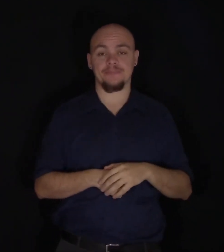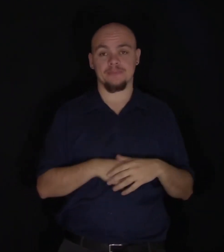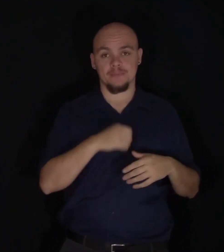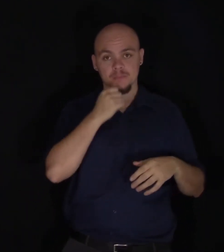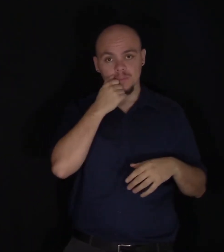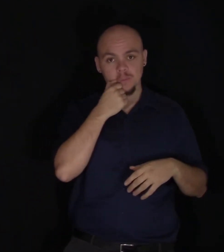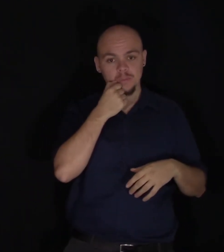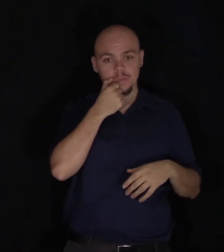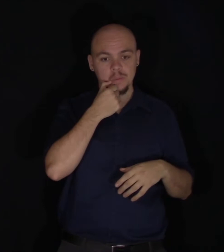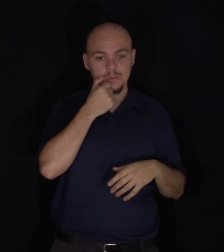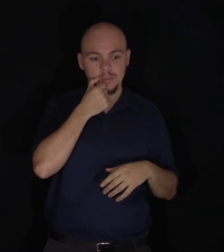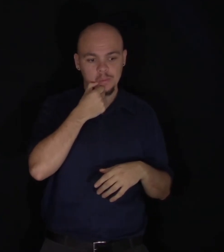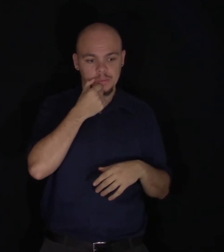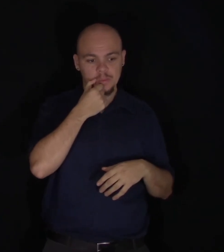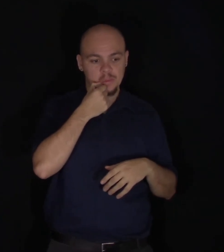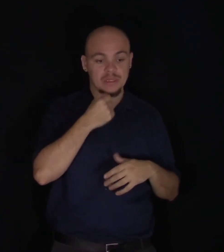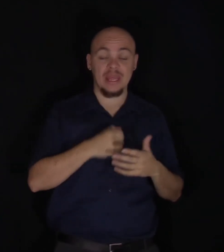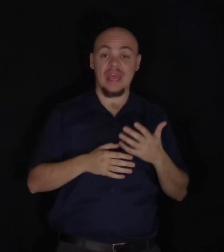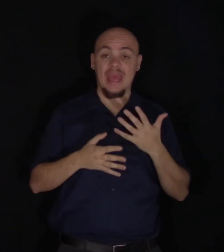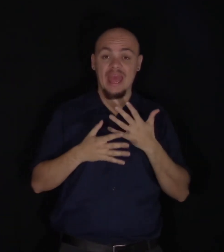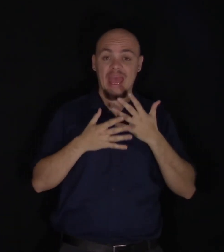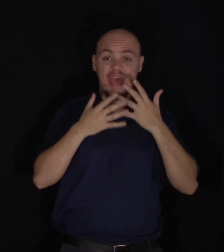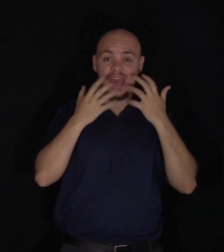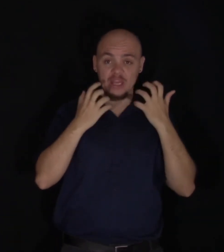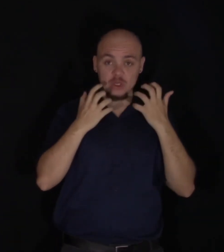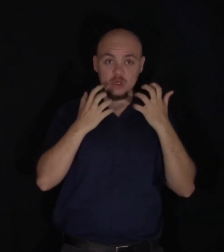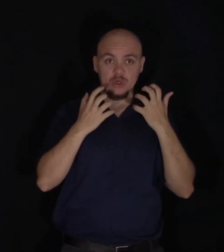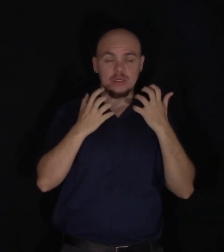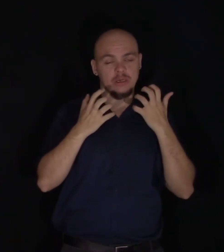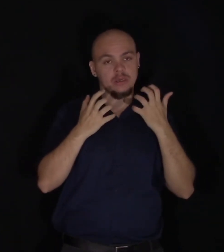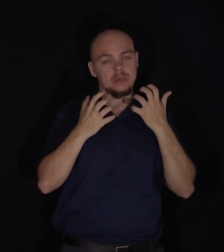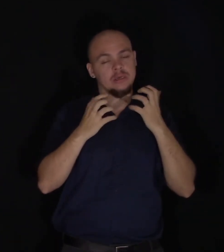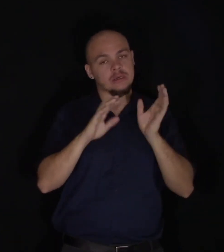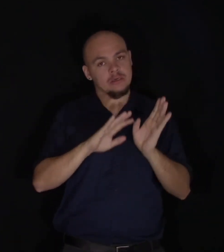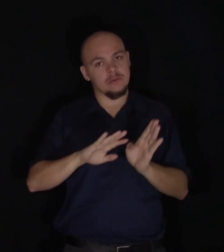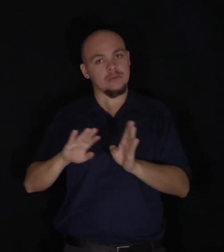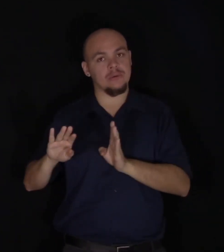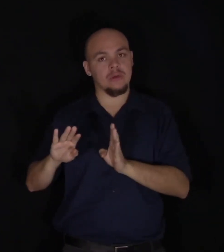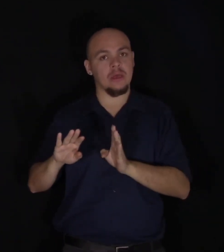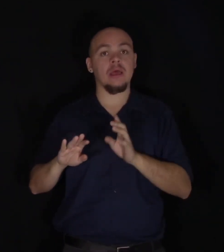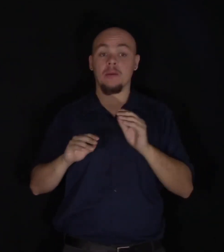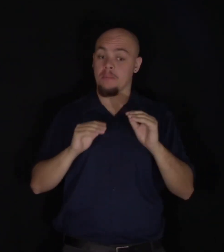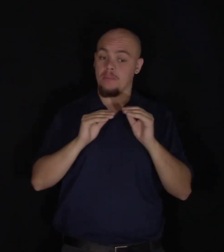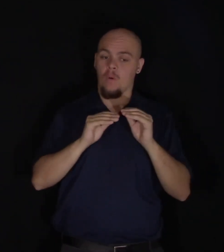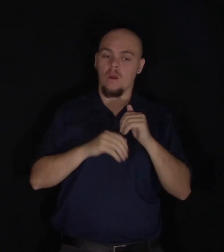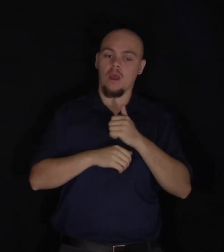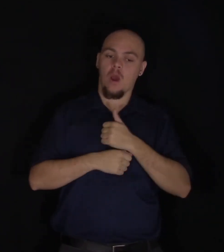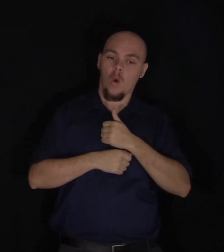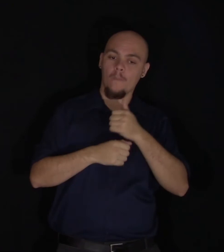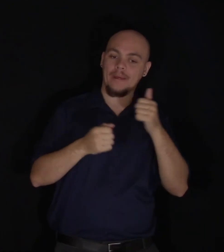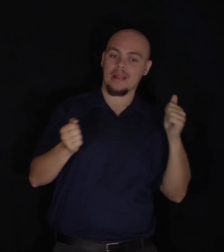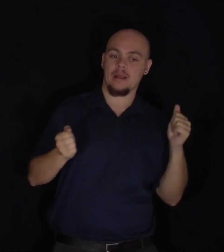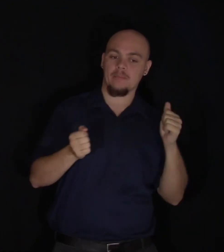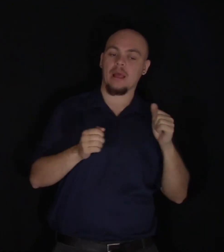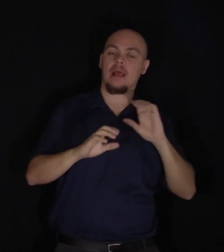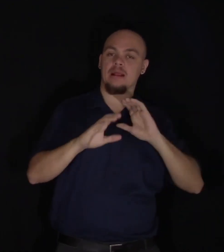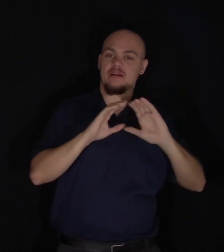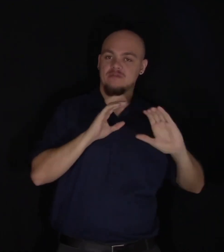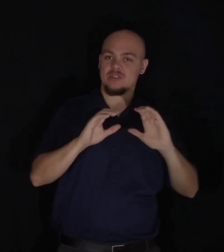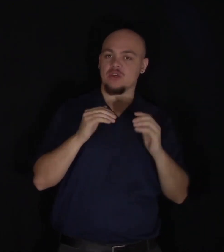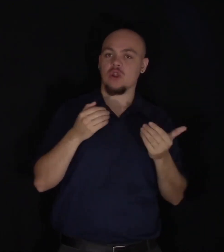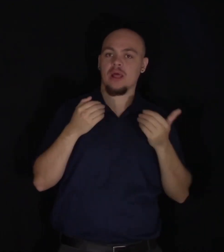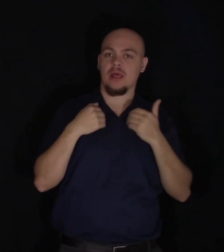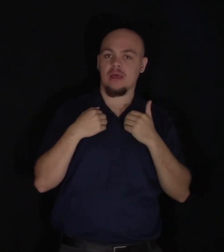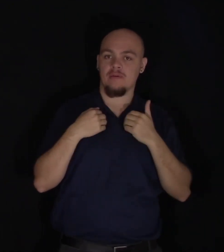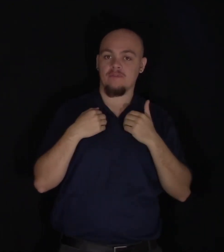Anything, just about anything other than anger, can help you open up, let your partner in, and start a conversation instead